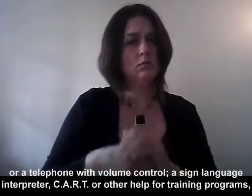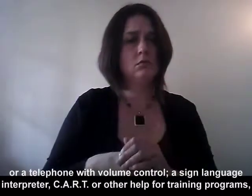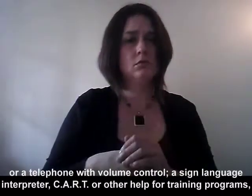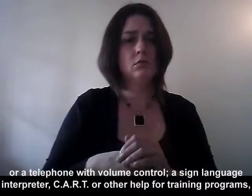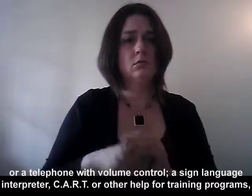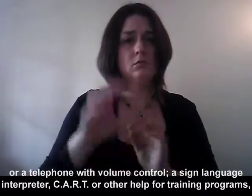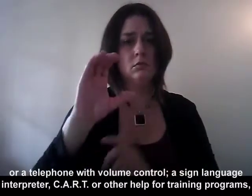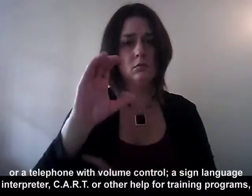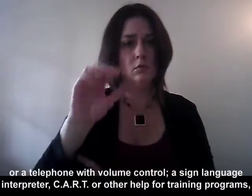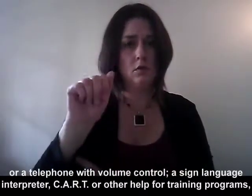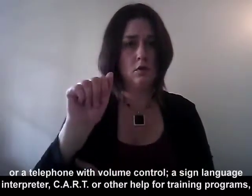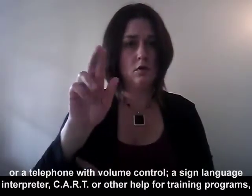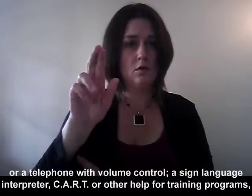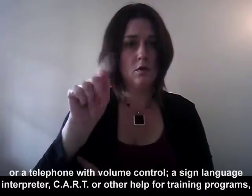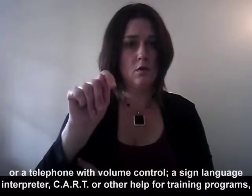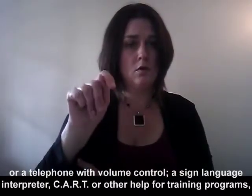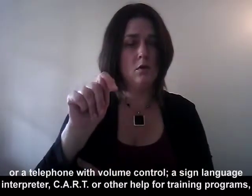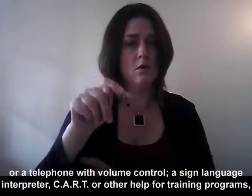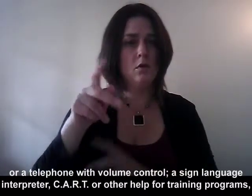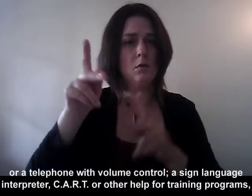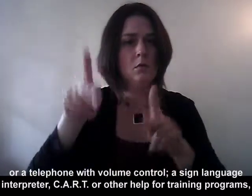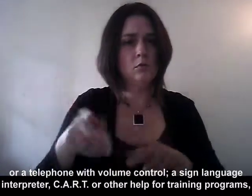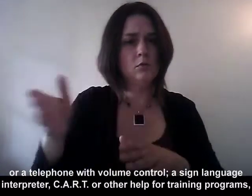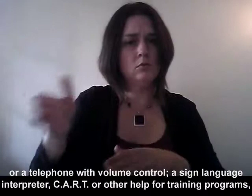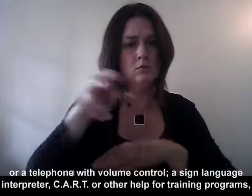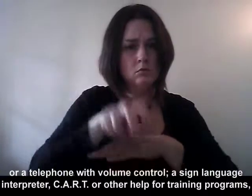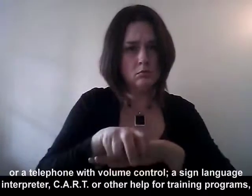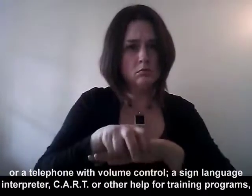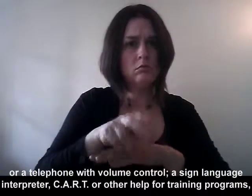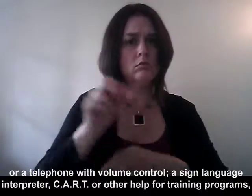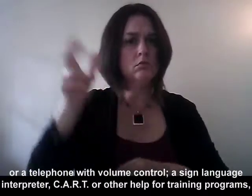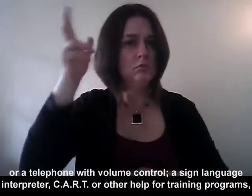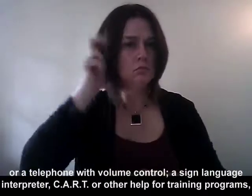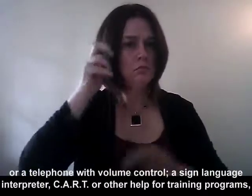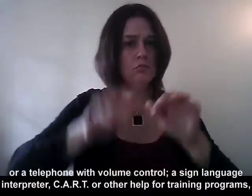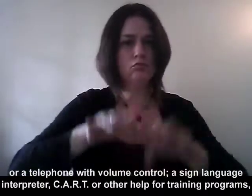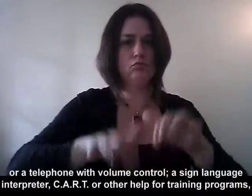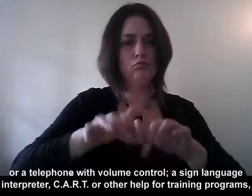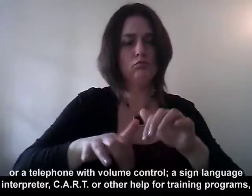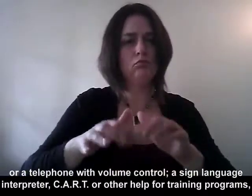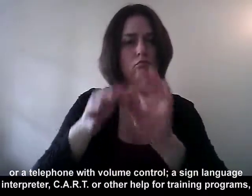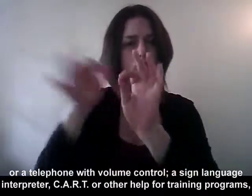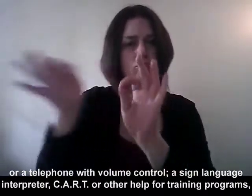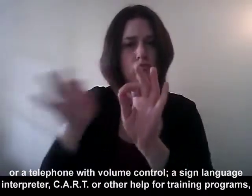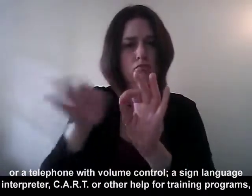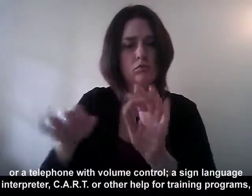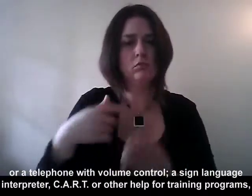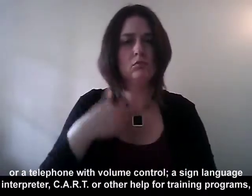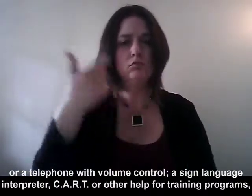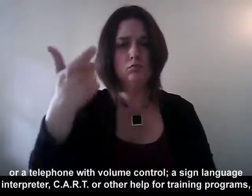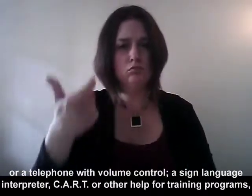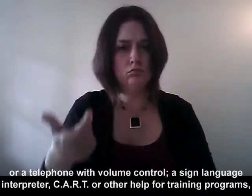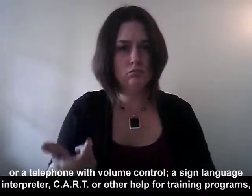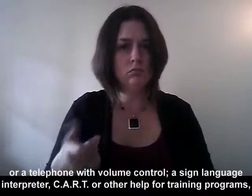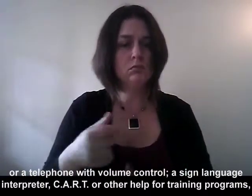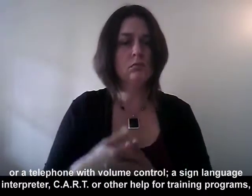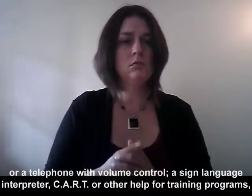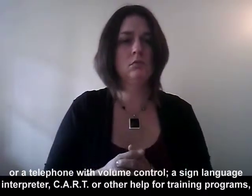or a telephone with volume control, a sign language interpreter, CART, or other help for